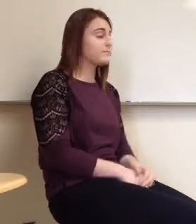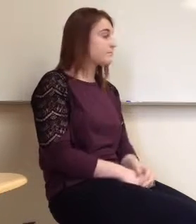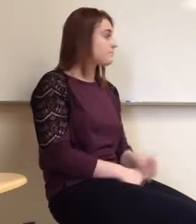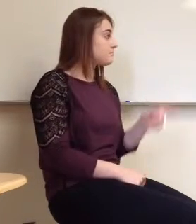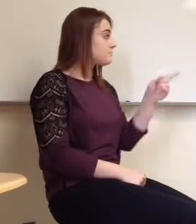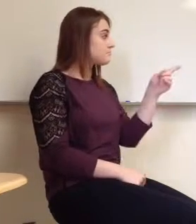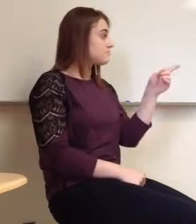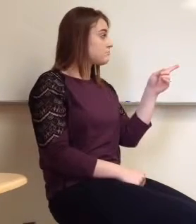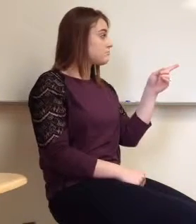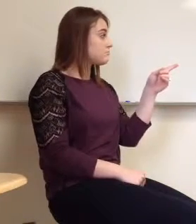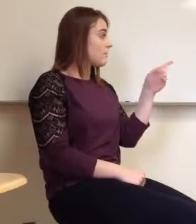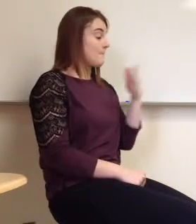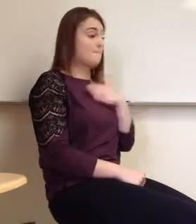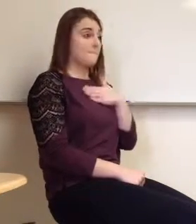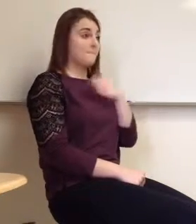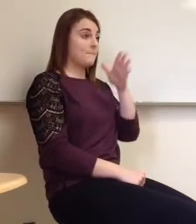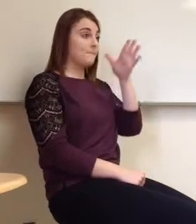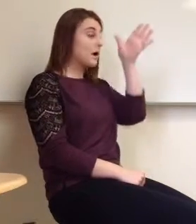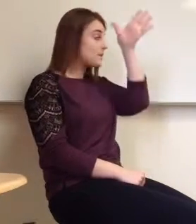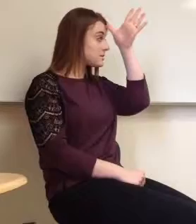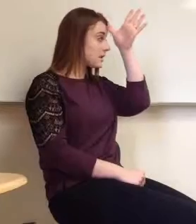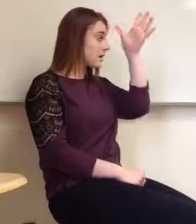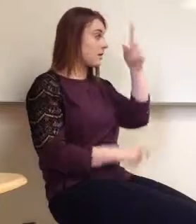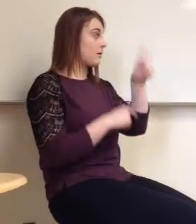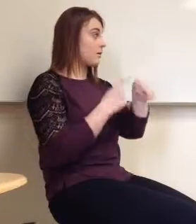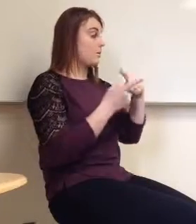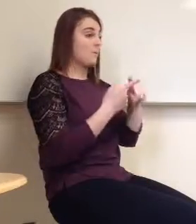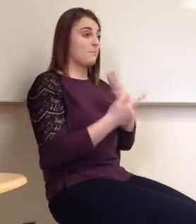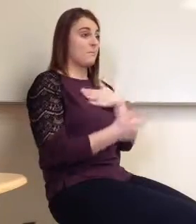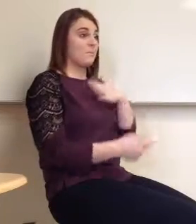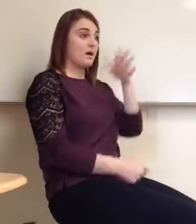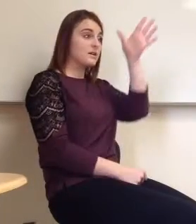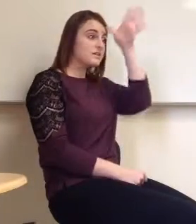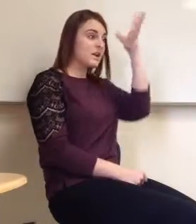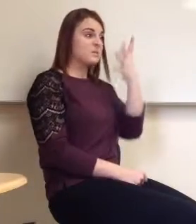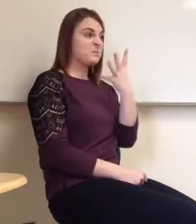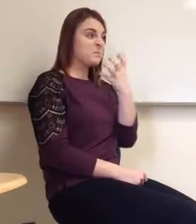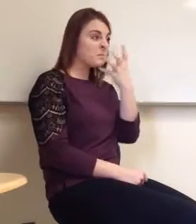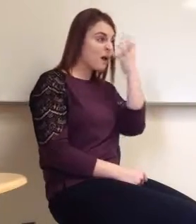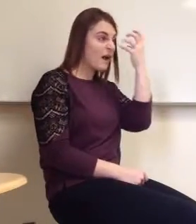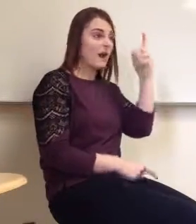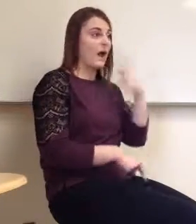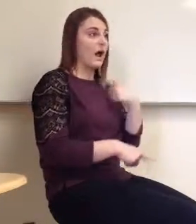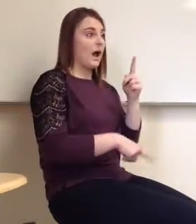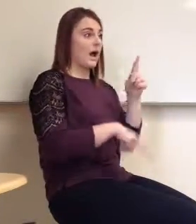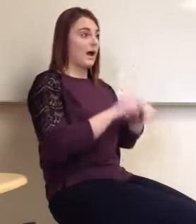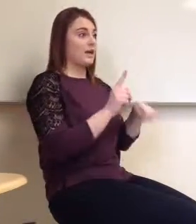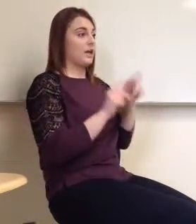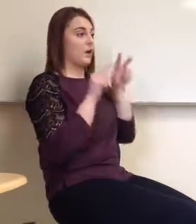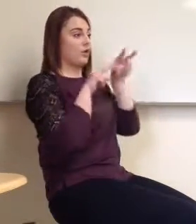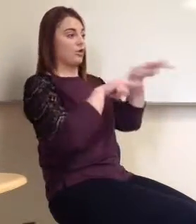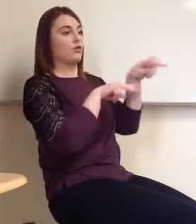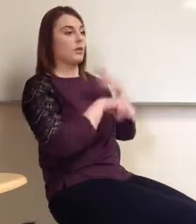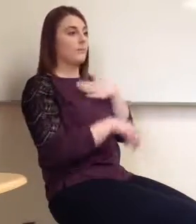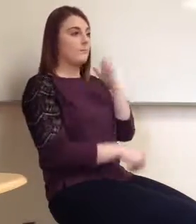like, when he used to, like, you know, when he's angry and he's scolding, I couldn't look at his face. Like, it was like, I should always look down. I don't